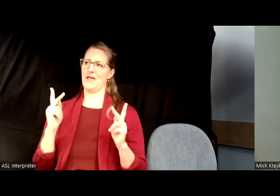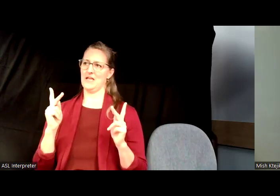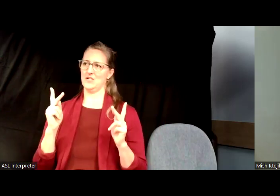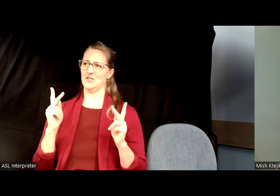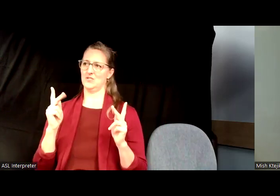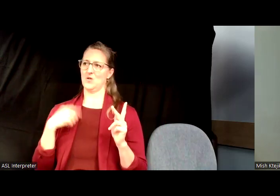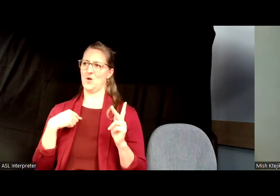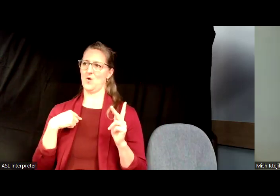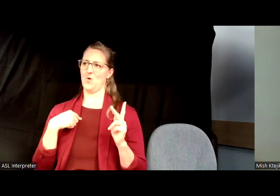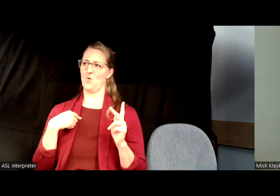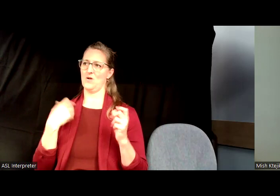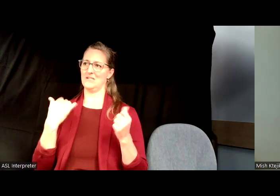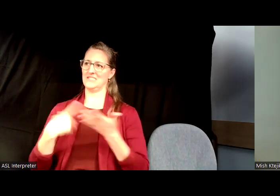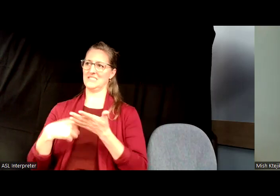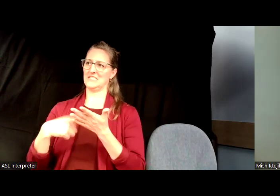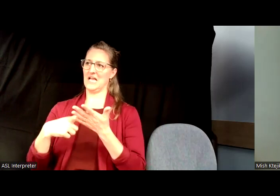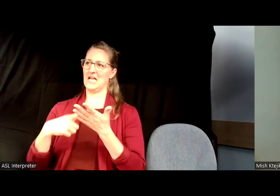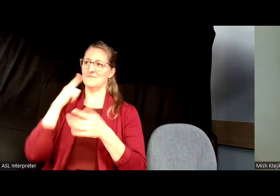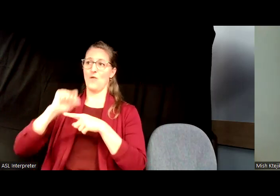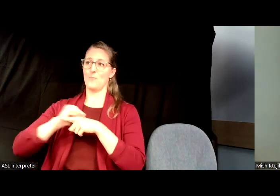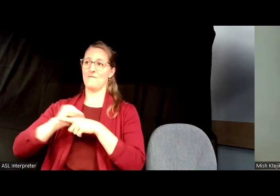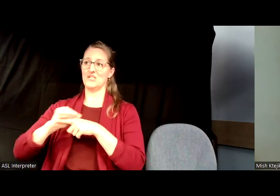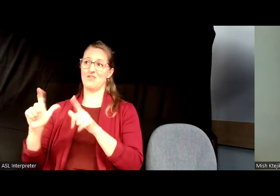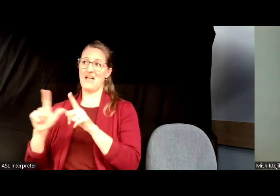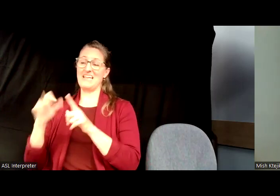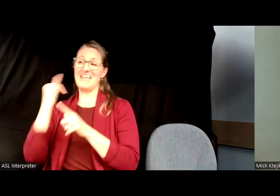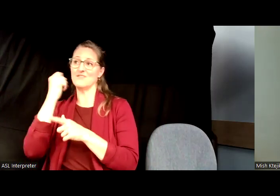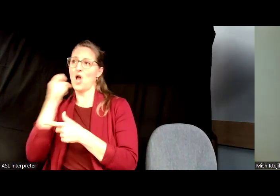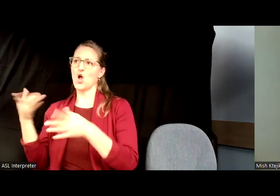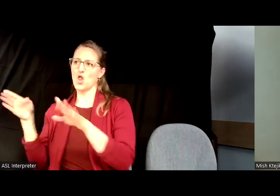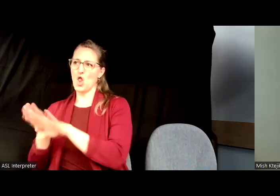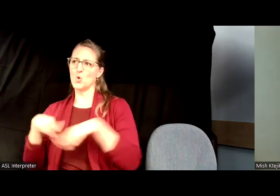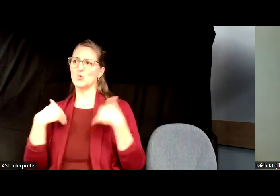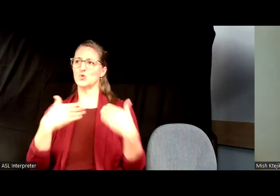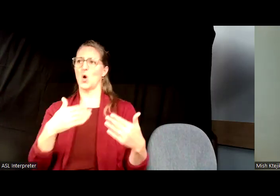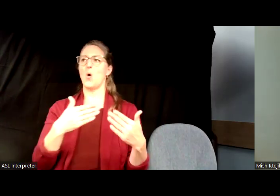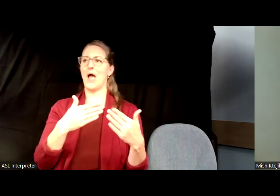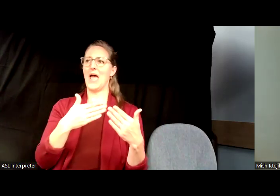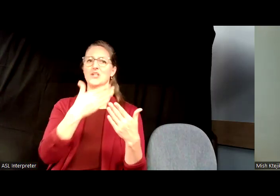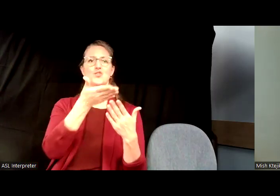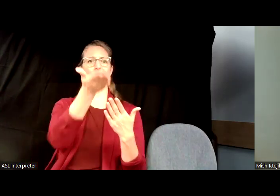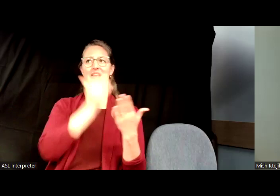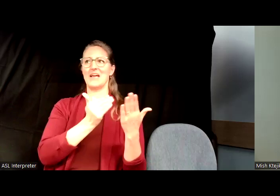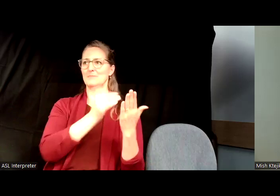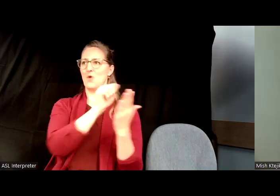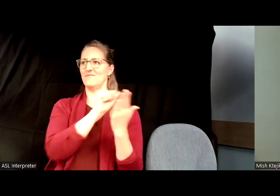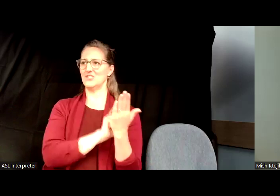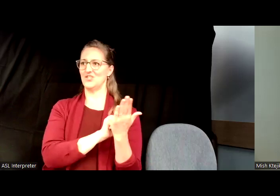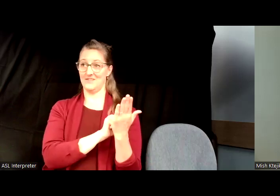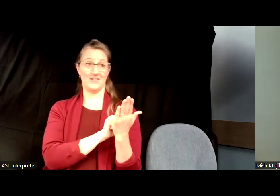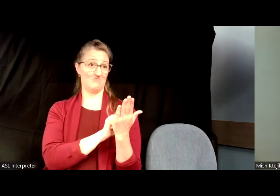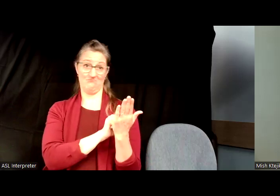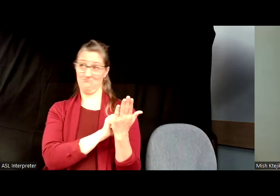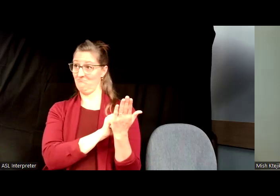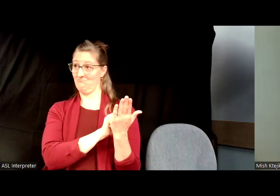Okay, so anything else we wanted to discuss regarding provisional? If not, we should close that and move on to the next part of